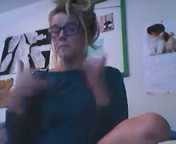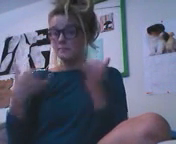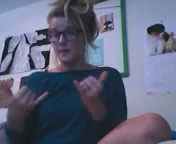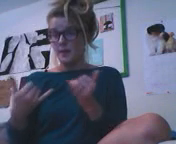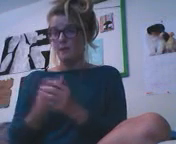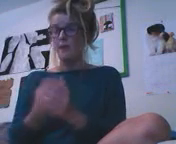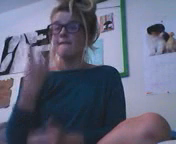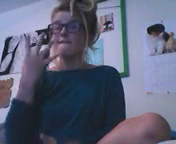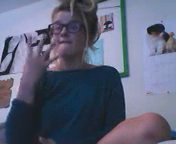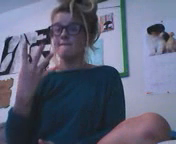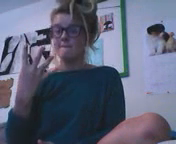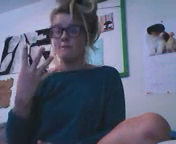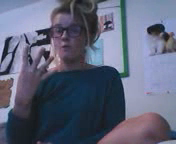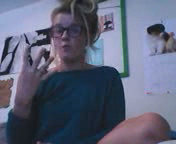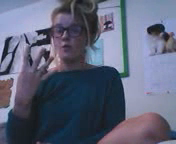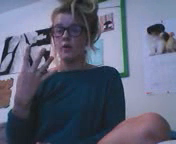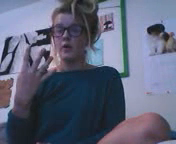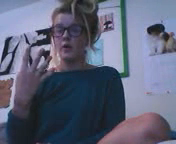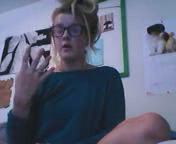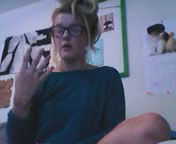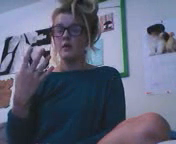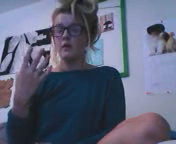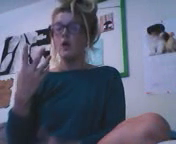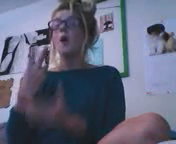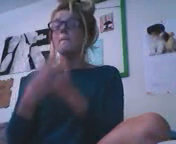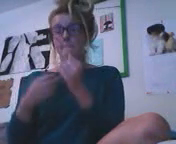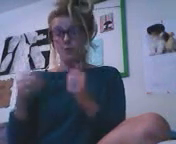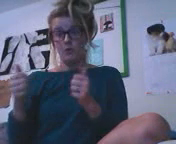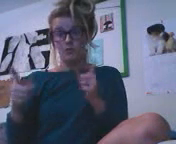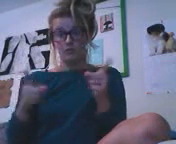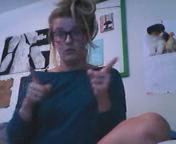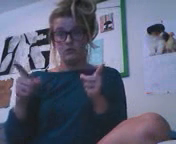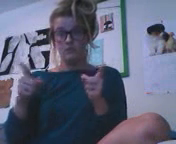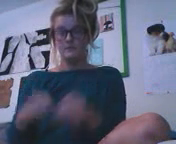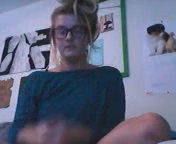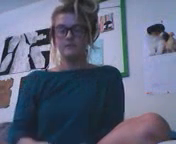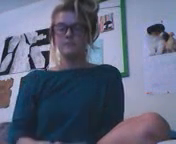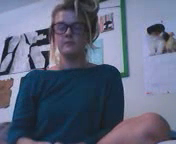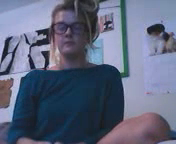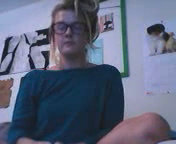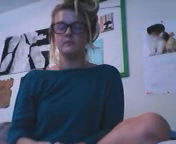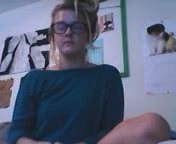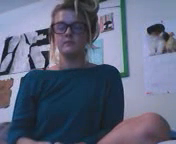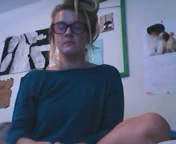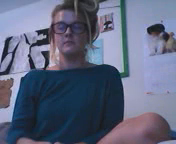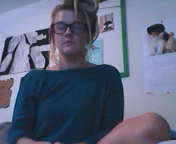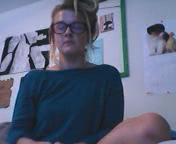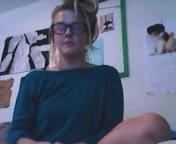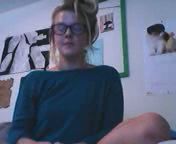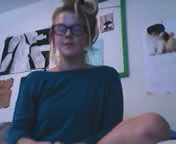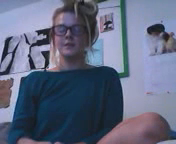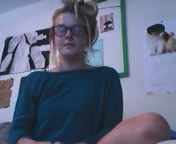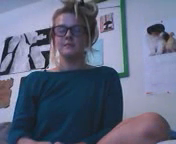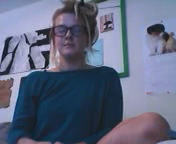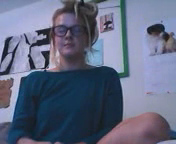4 hydrogen atoms on the reactant side and 4 hydrogen atoms on the product side. But by putting a 4 coefficient in front of HCl